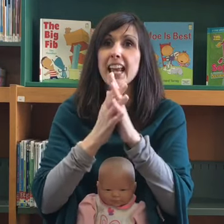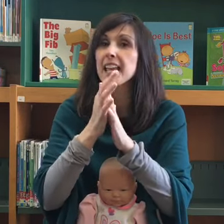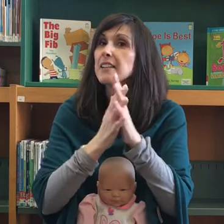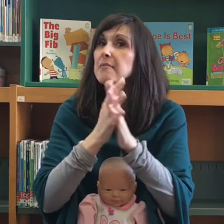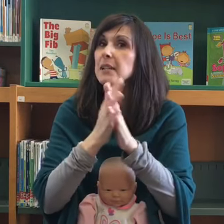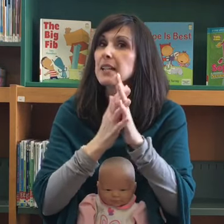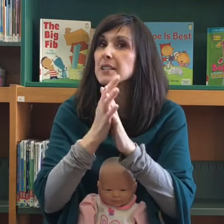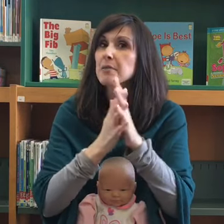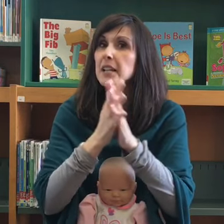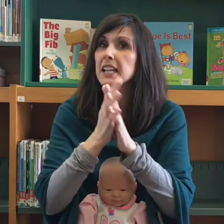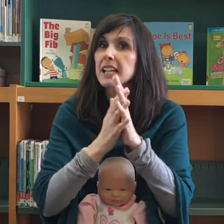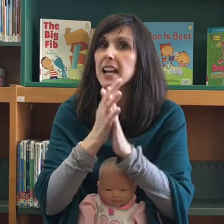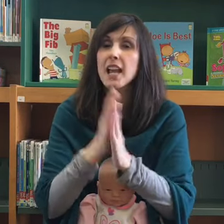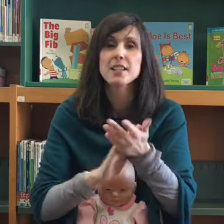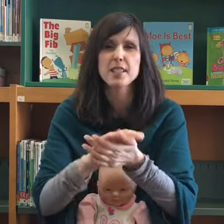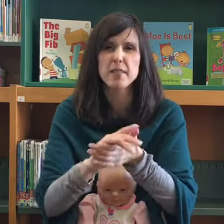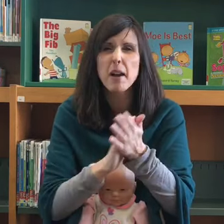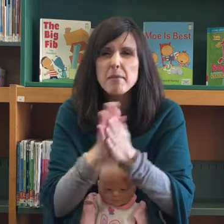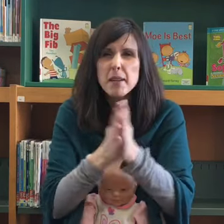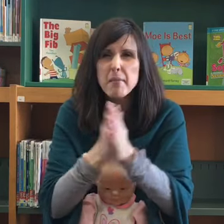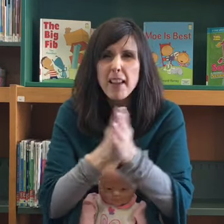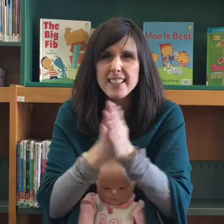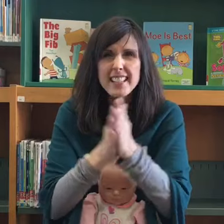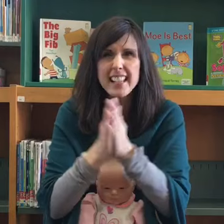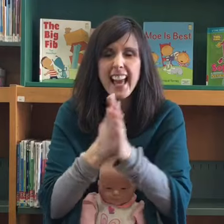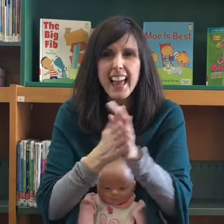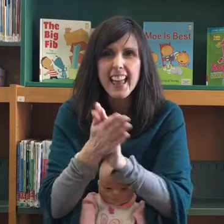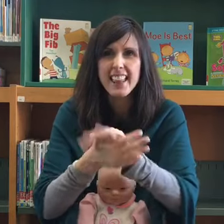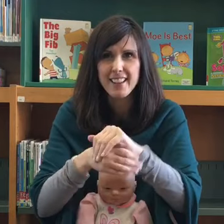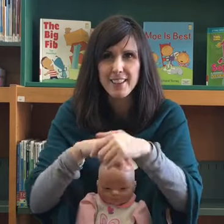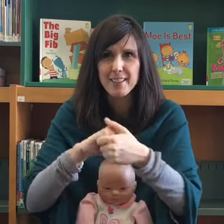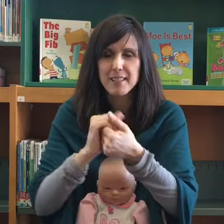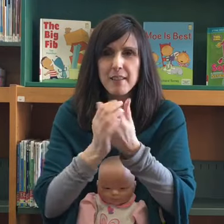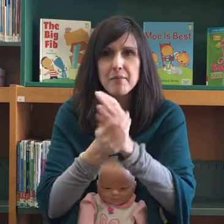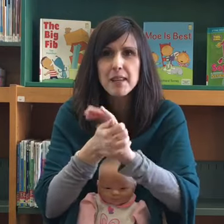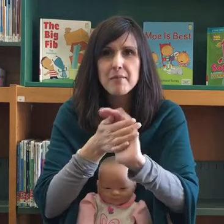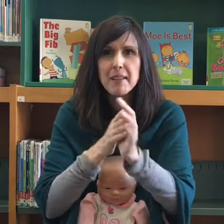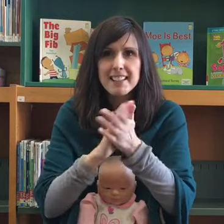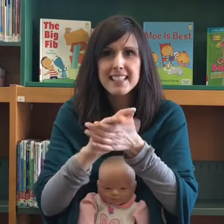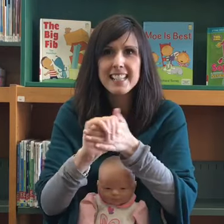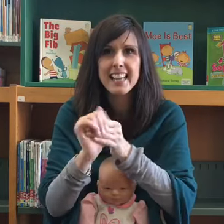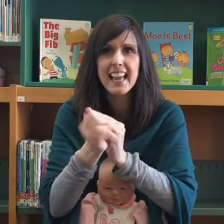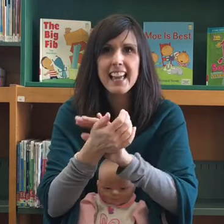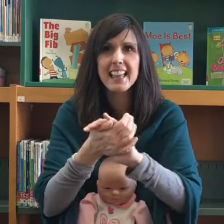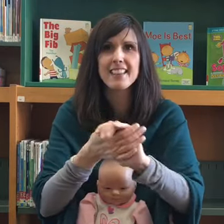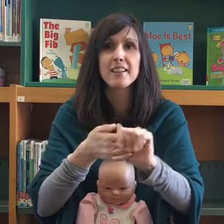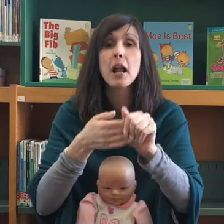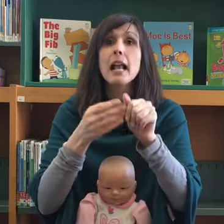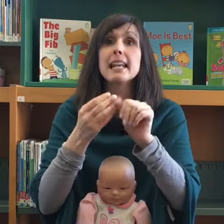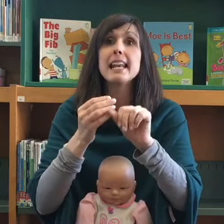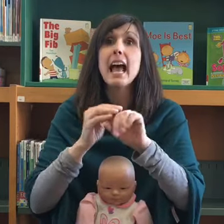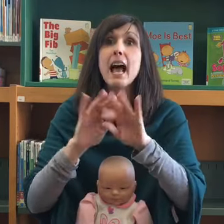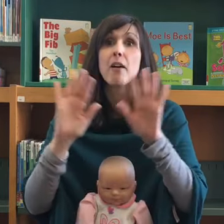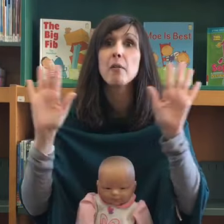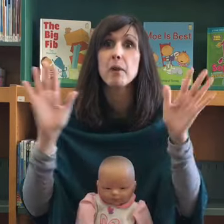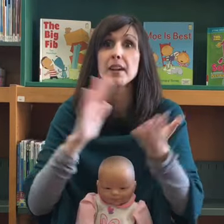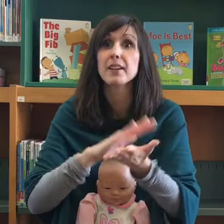in between, scrub them all together, scrub them all together. Now